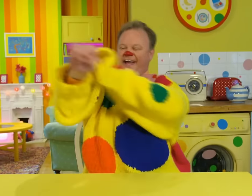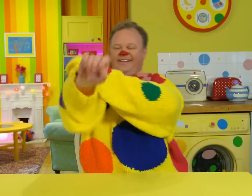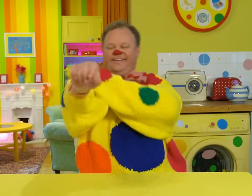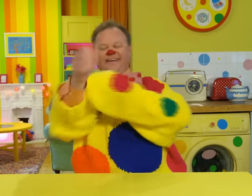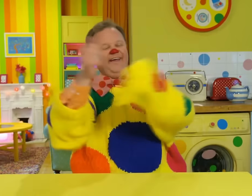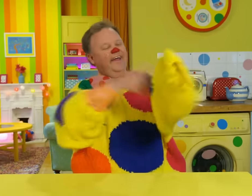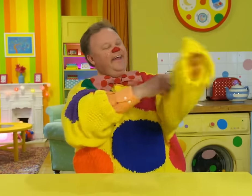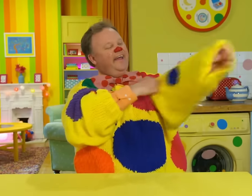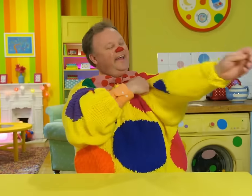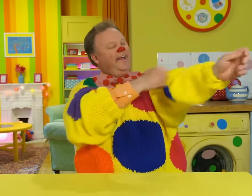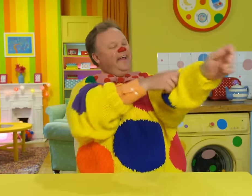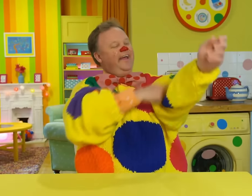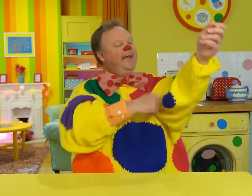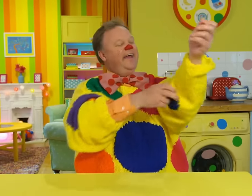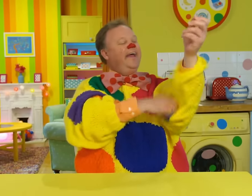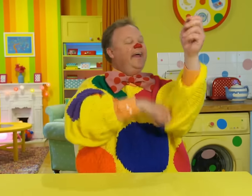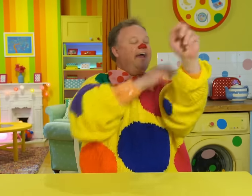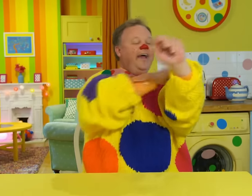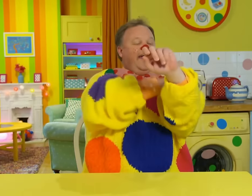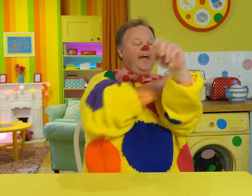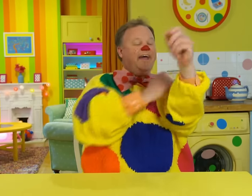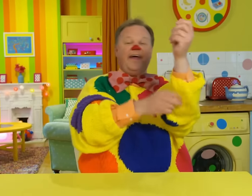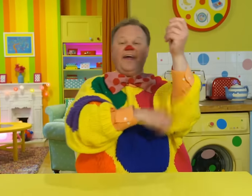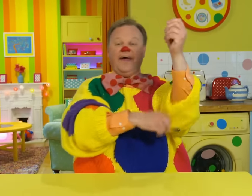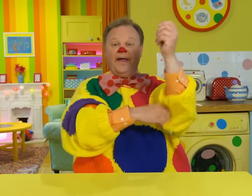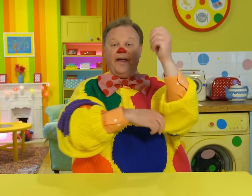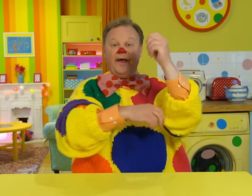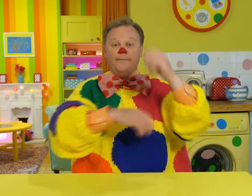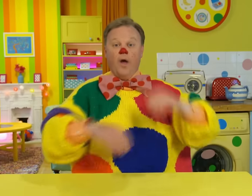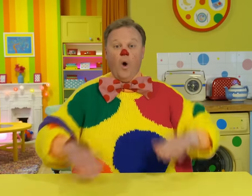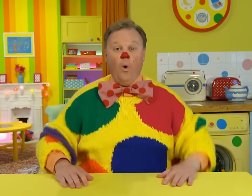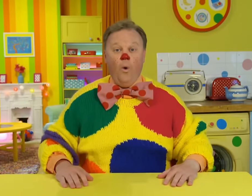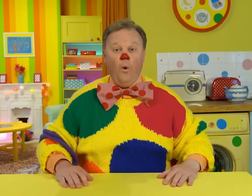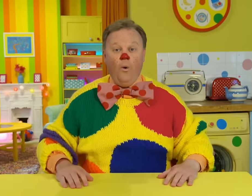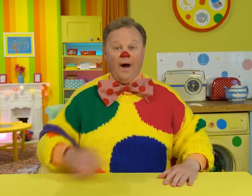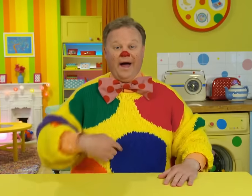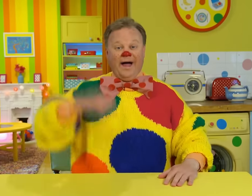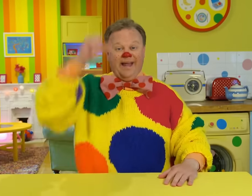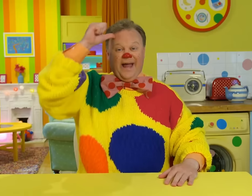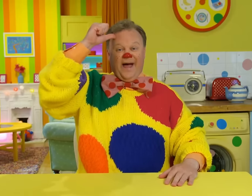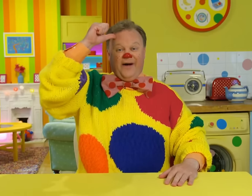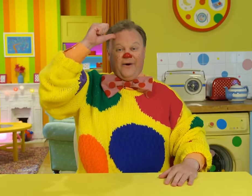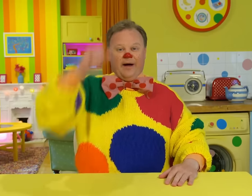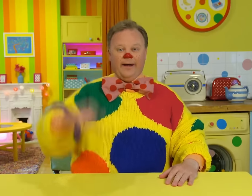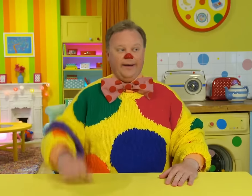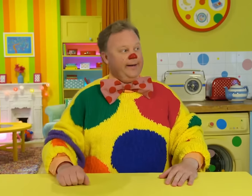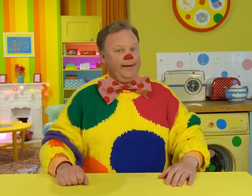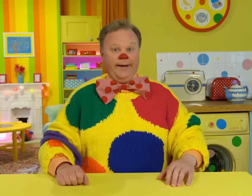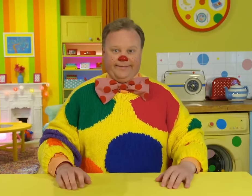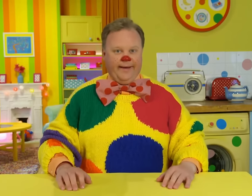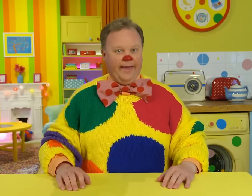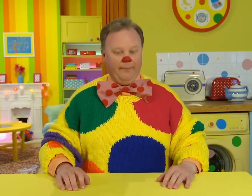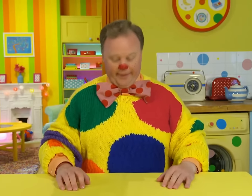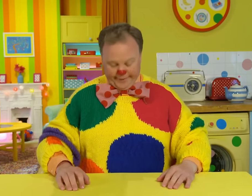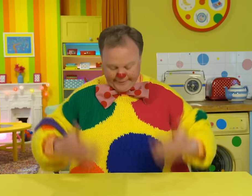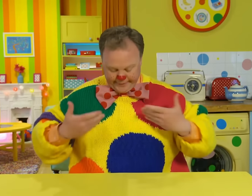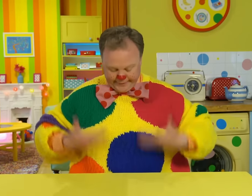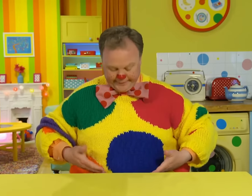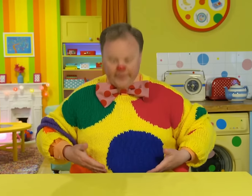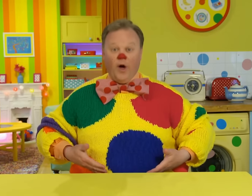Yes. Your spotty jumper will look great at the fashion show. Oh, I know. I'll tell you what,